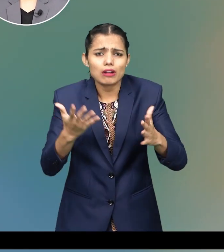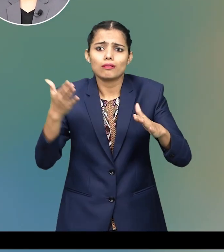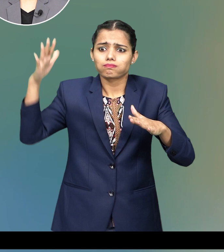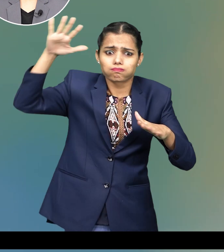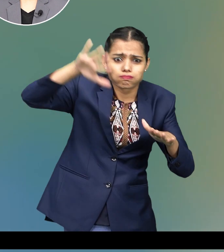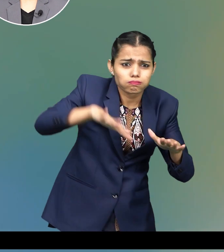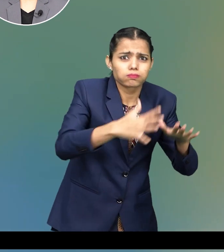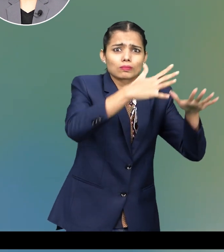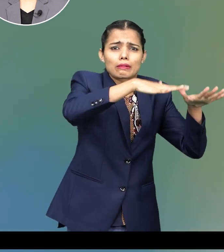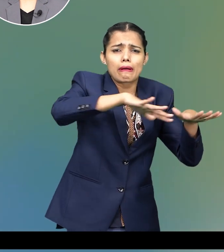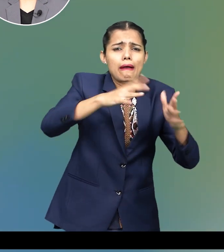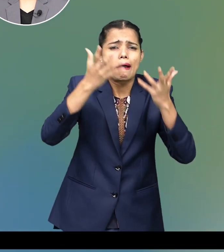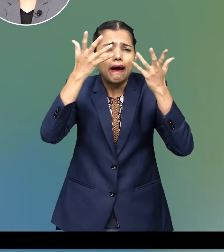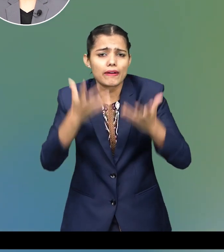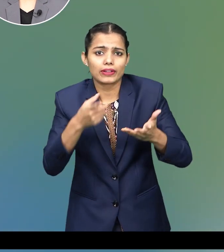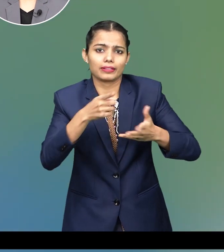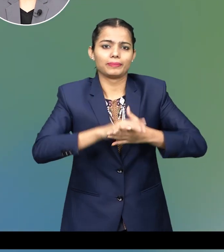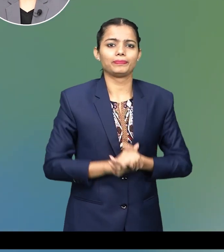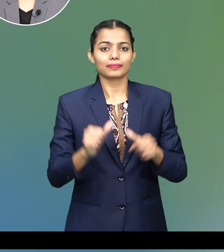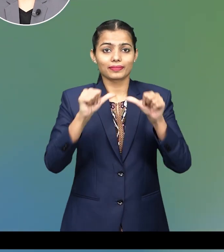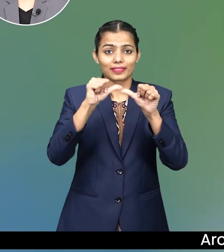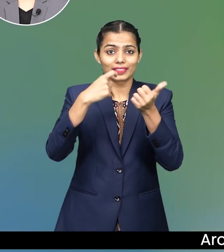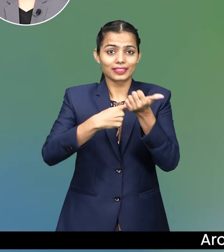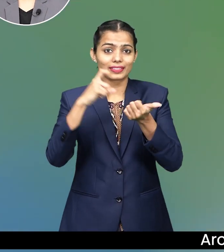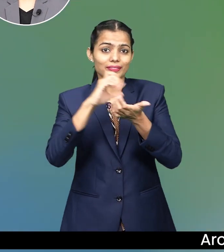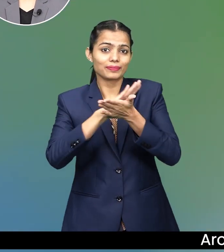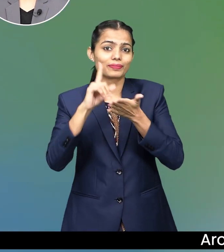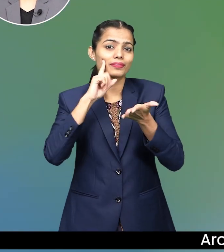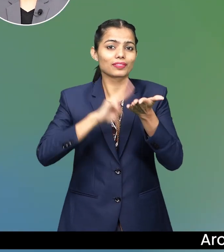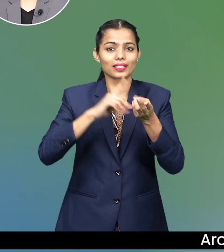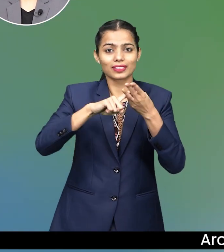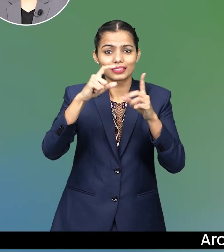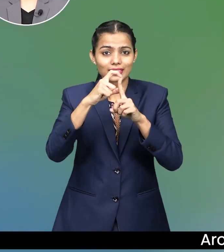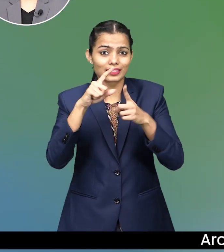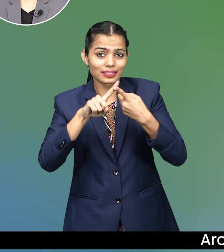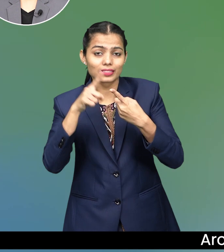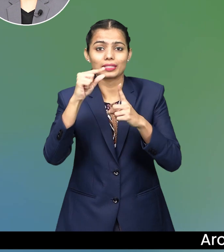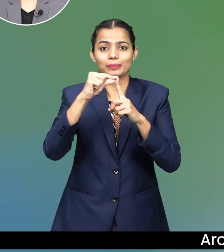Archimedes principle